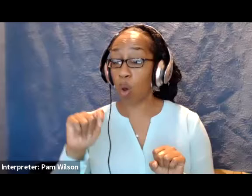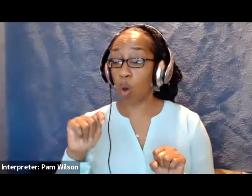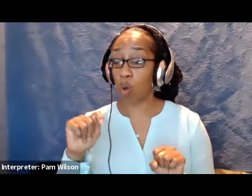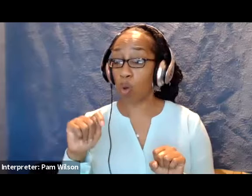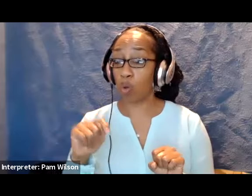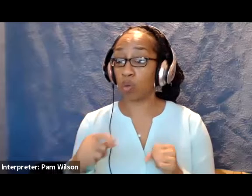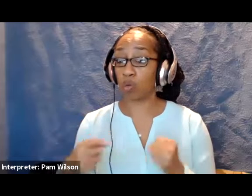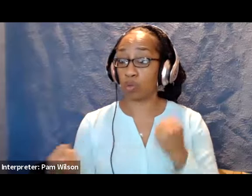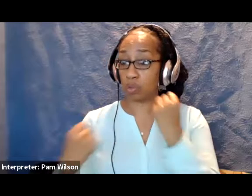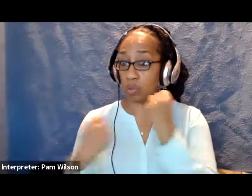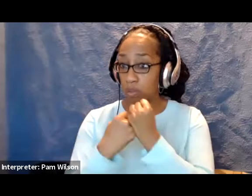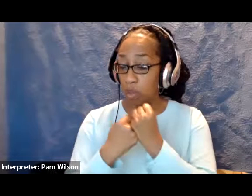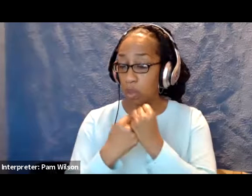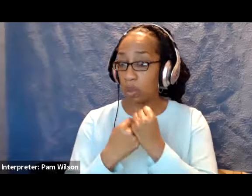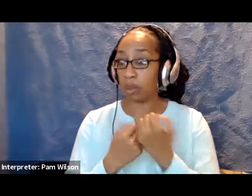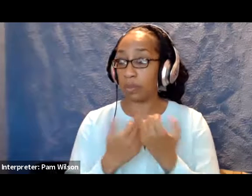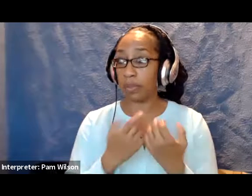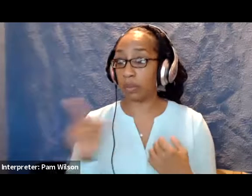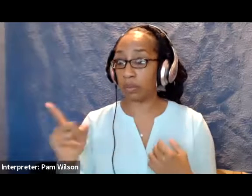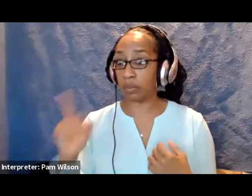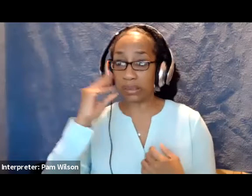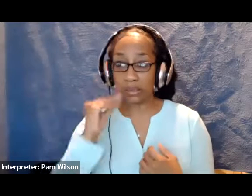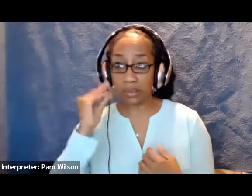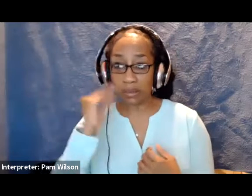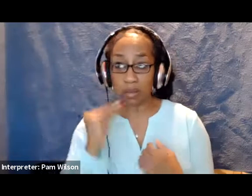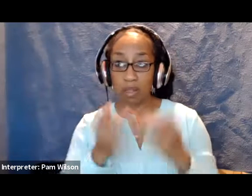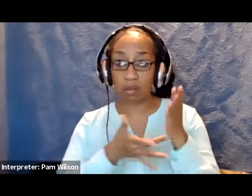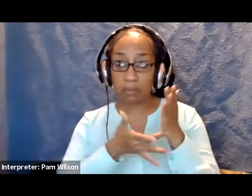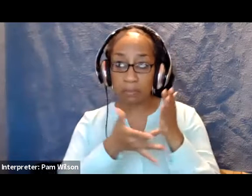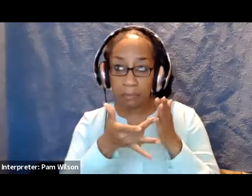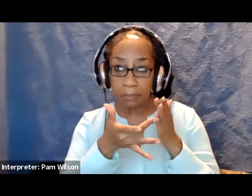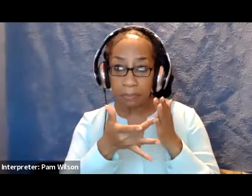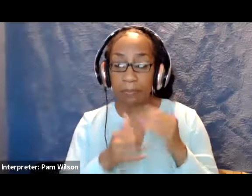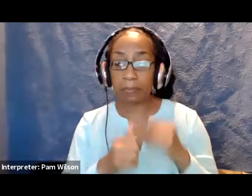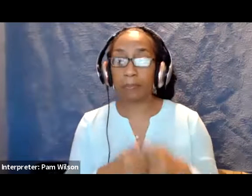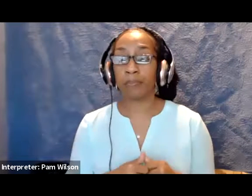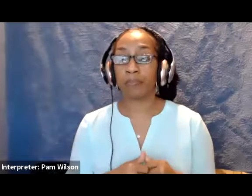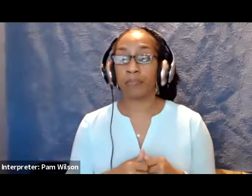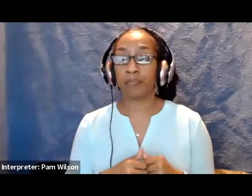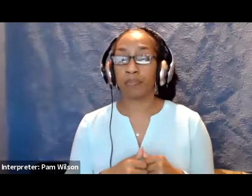has experience with information technology,